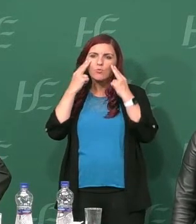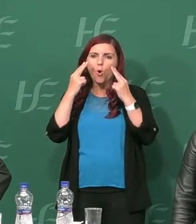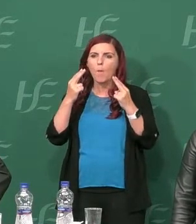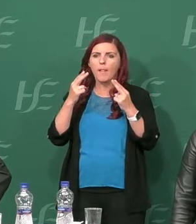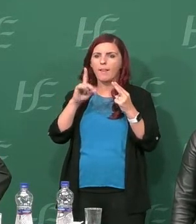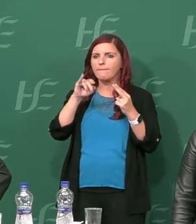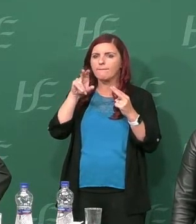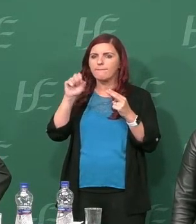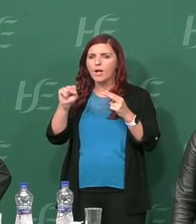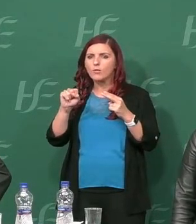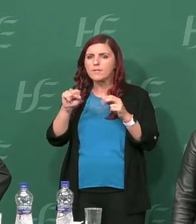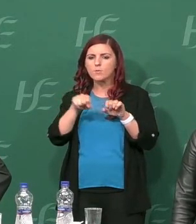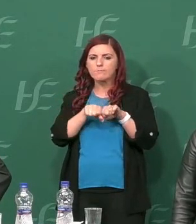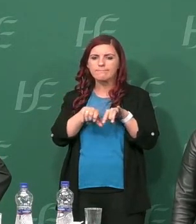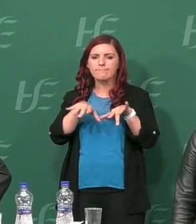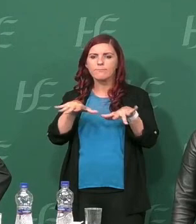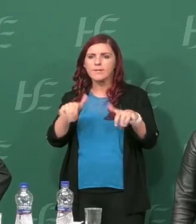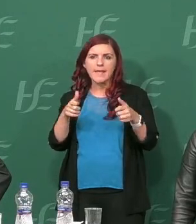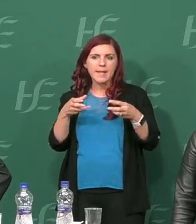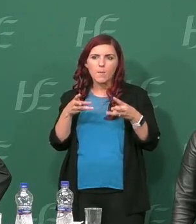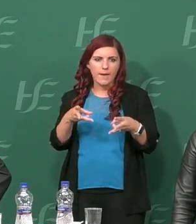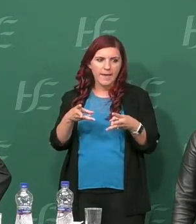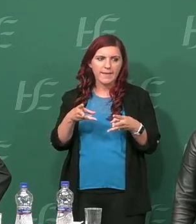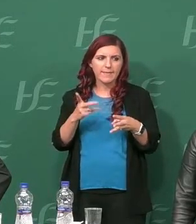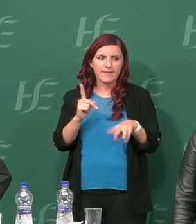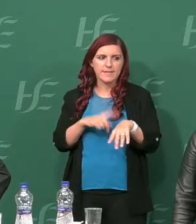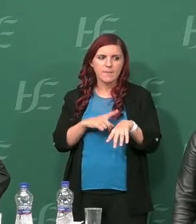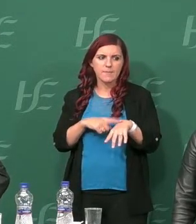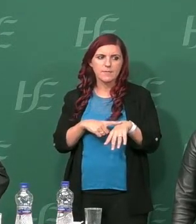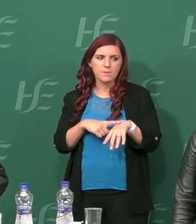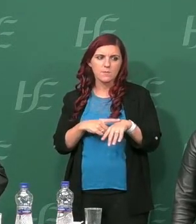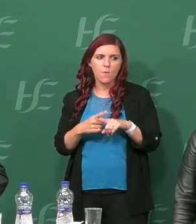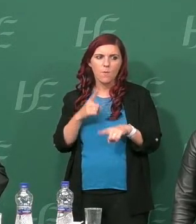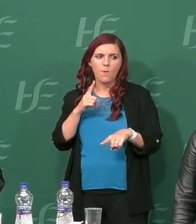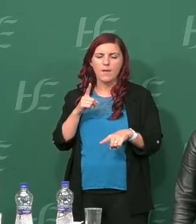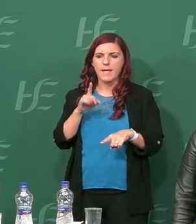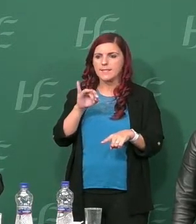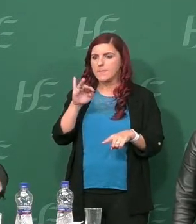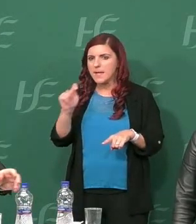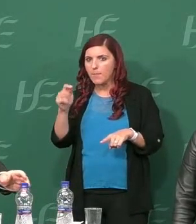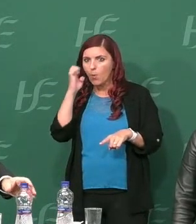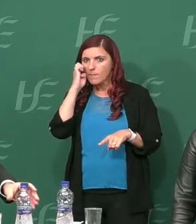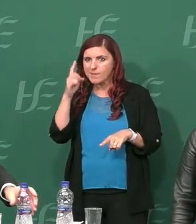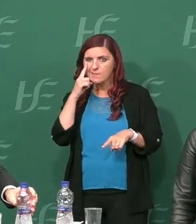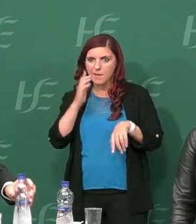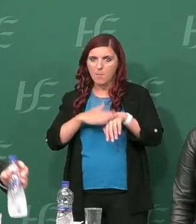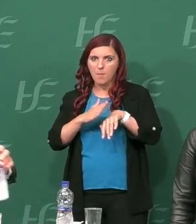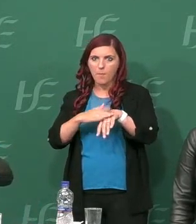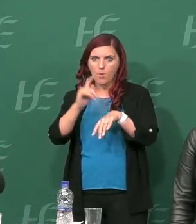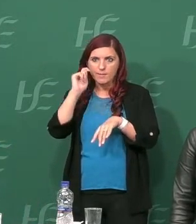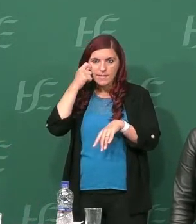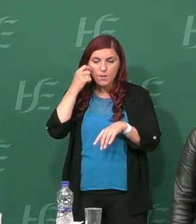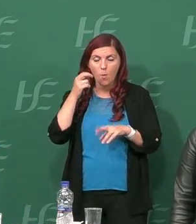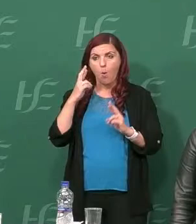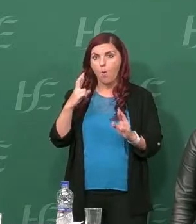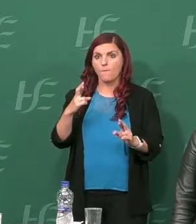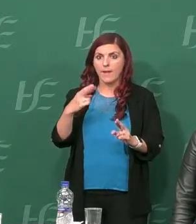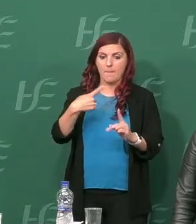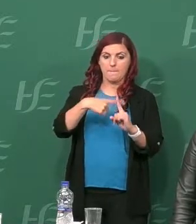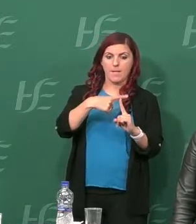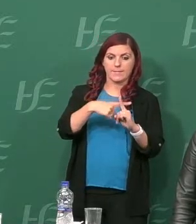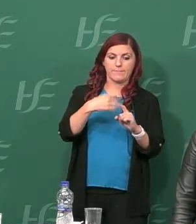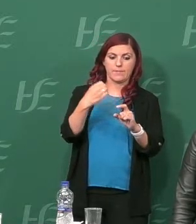increase testing. So usually around the second week of September, we do see increased volumes of testing coming forward. Hopefully it doesn't mean increased positivity levels, but